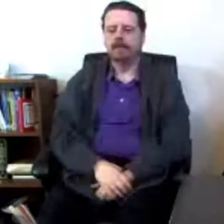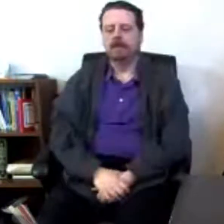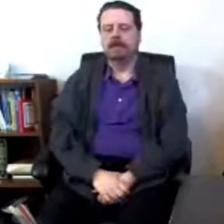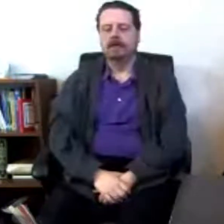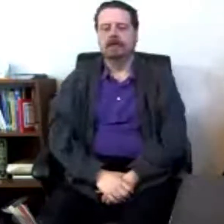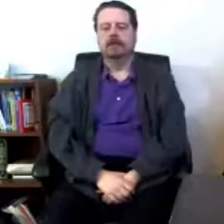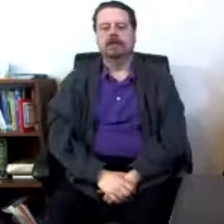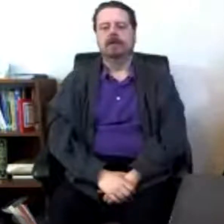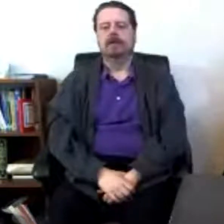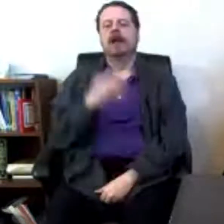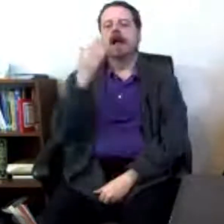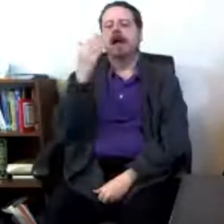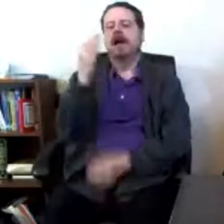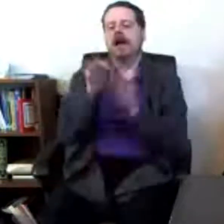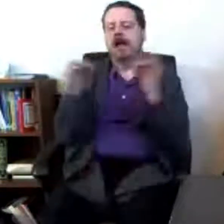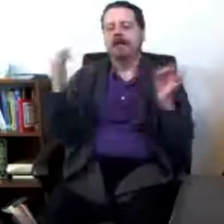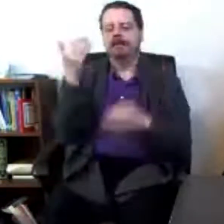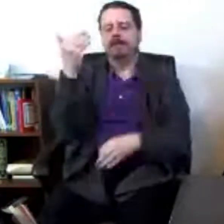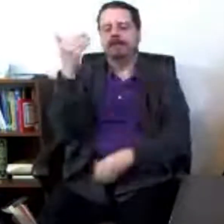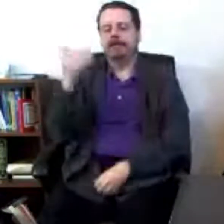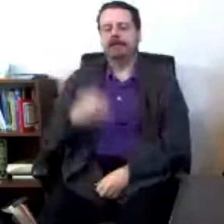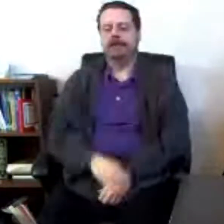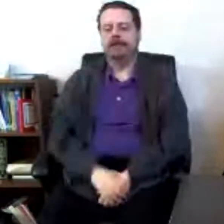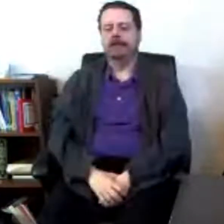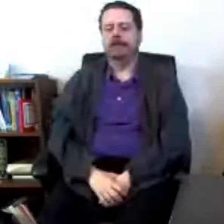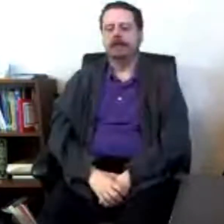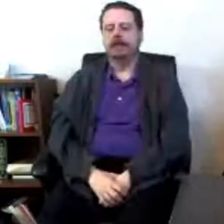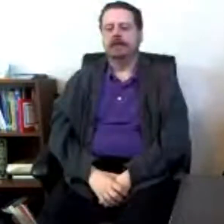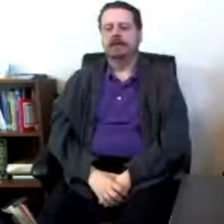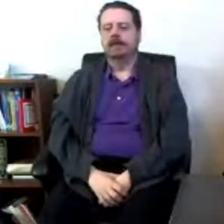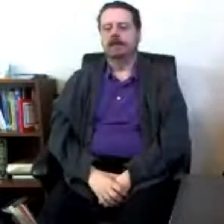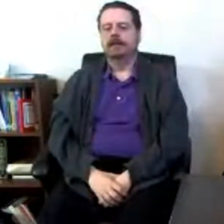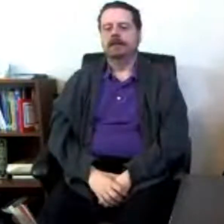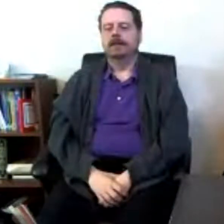And number 15, and they asked for help